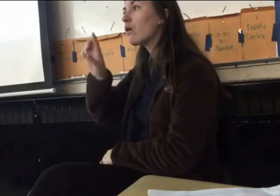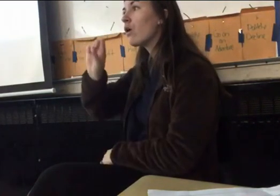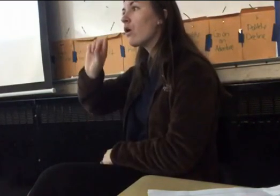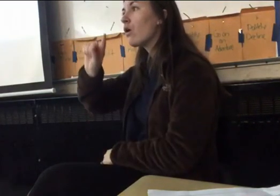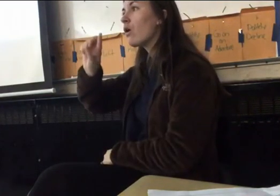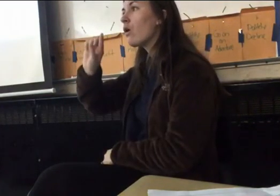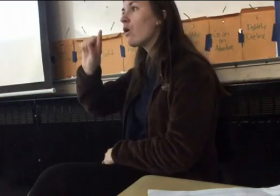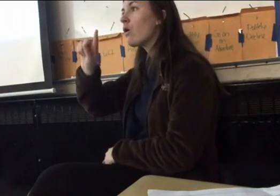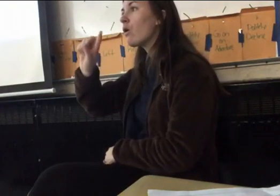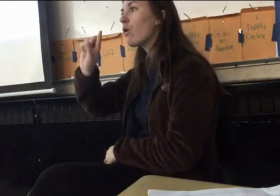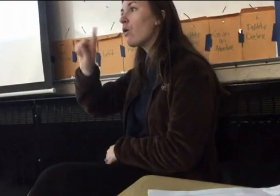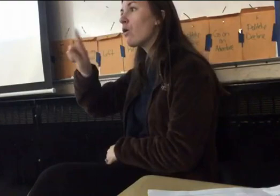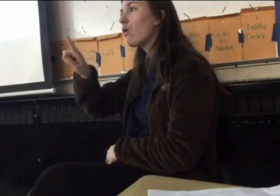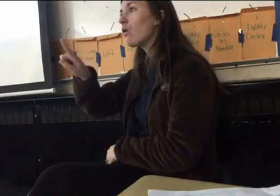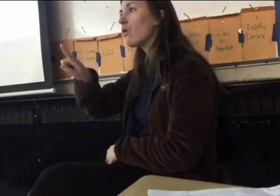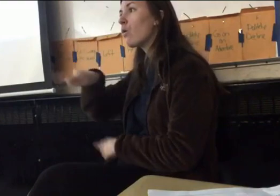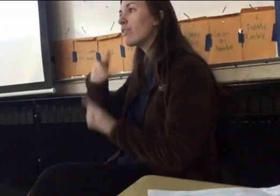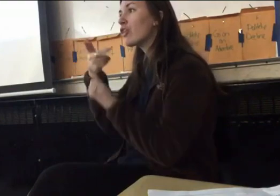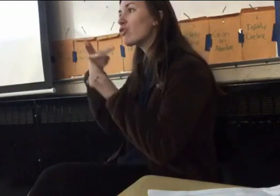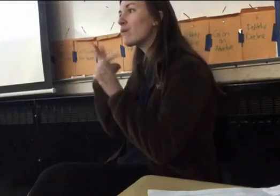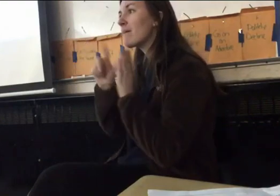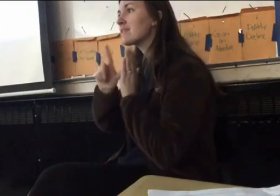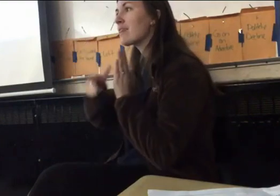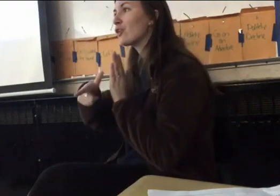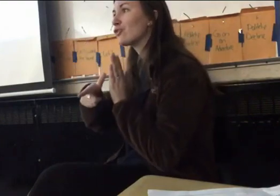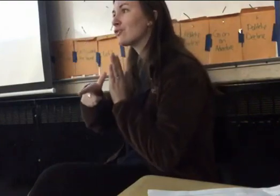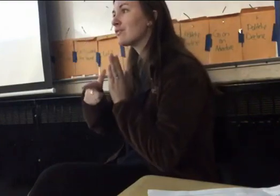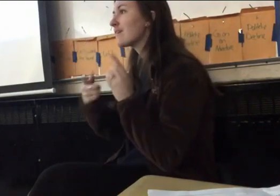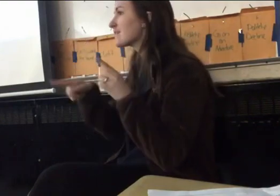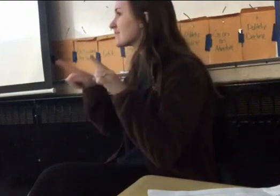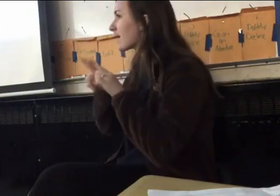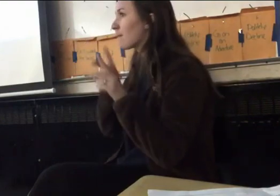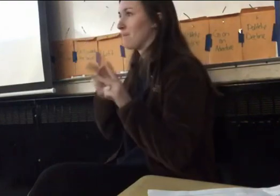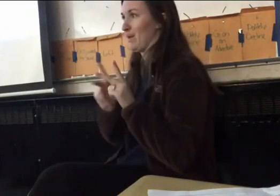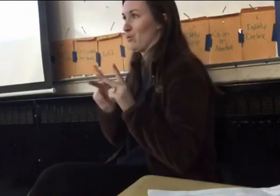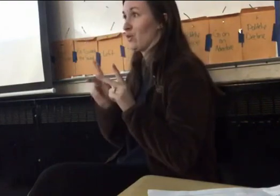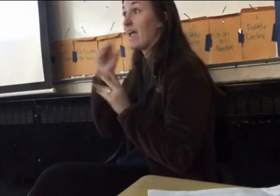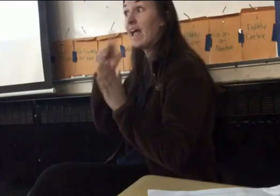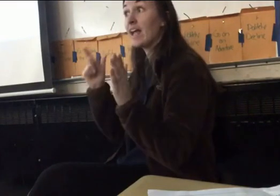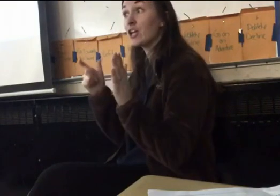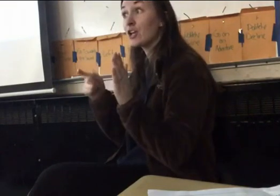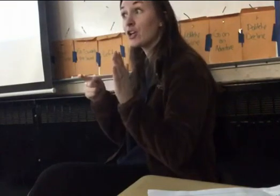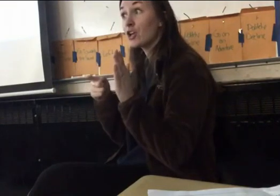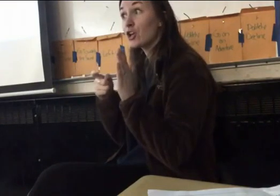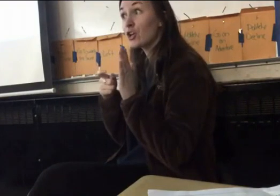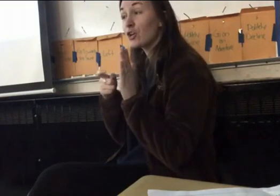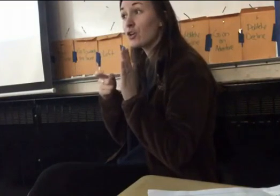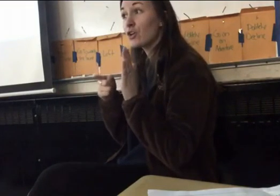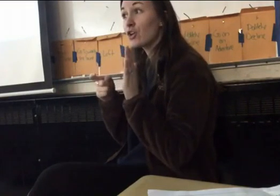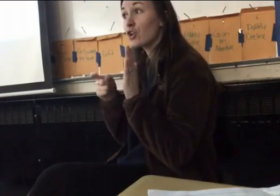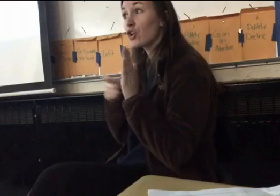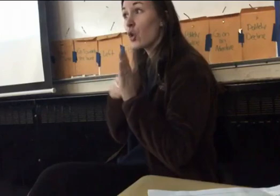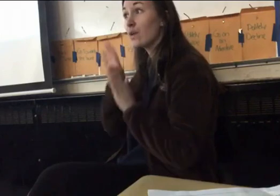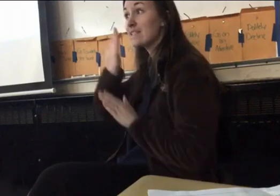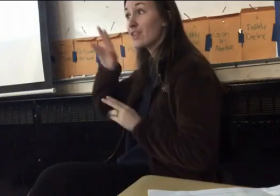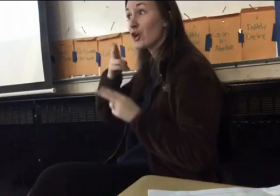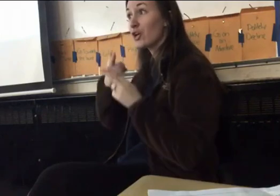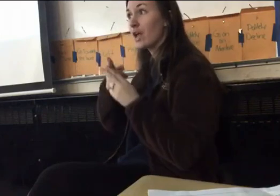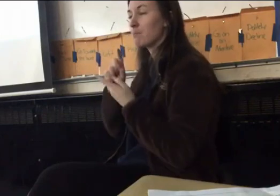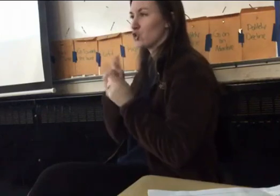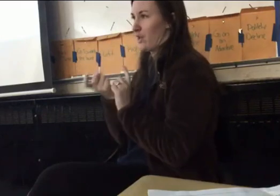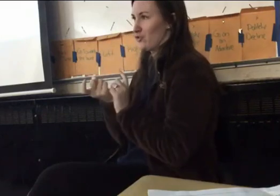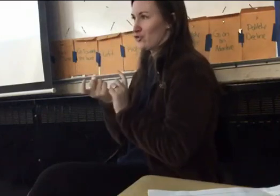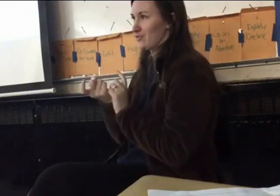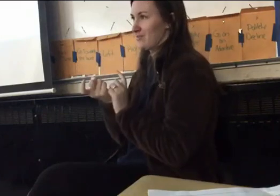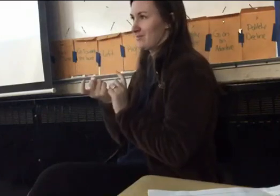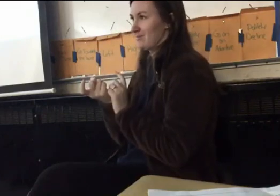Same group of people. Now if you notice too, you'll also notice on their names some things change. Names like having the name